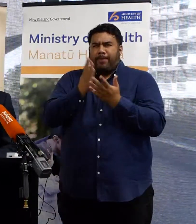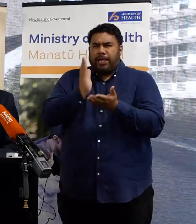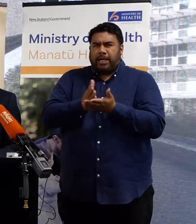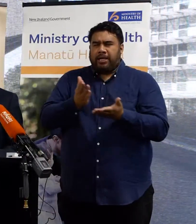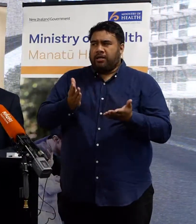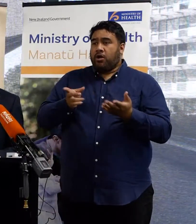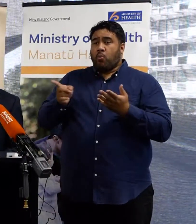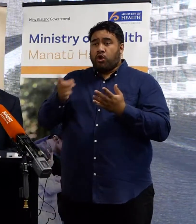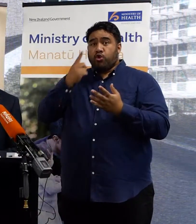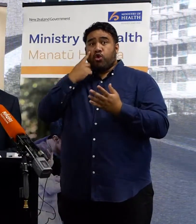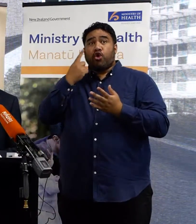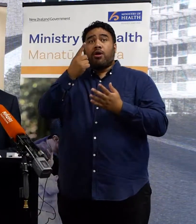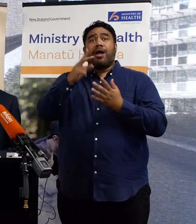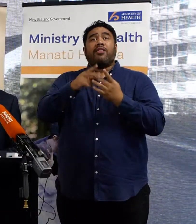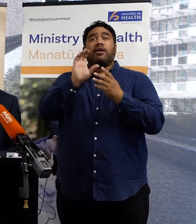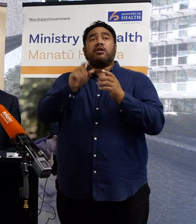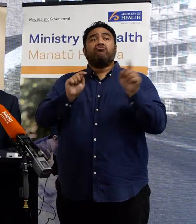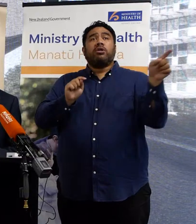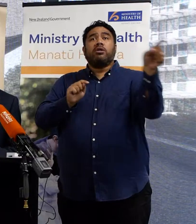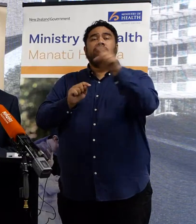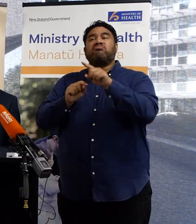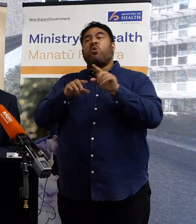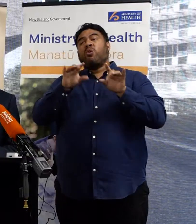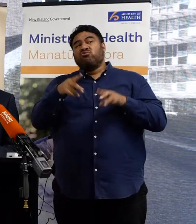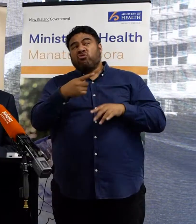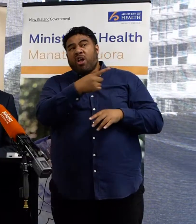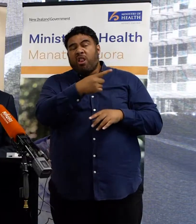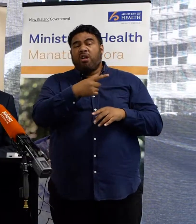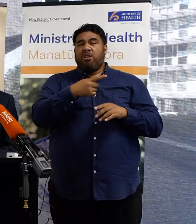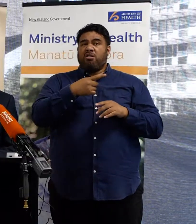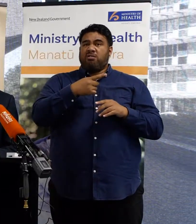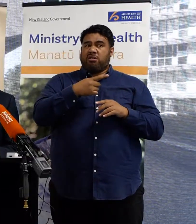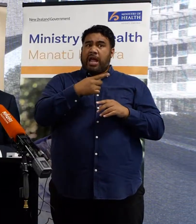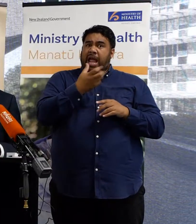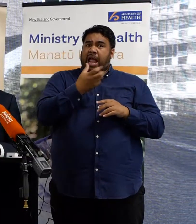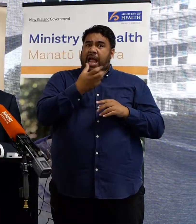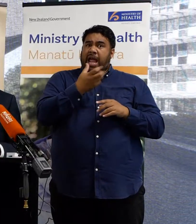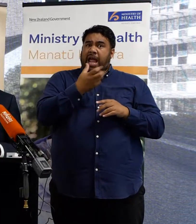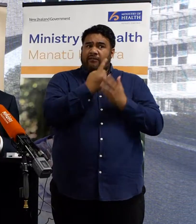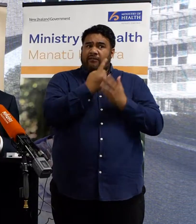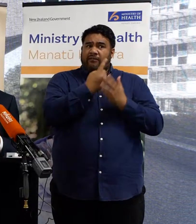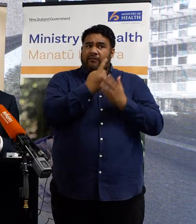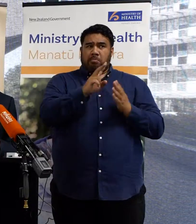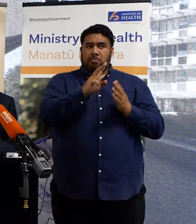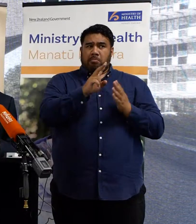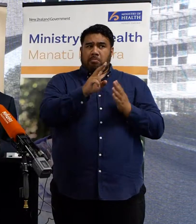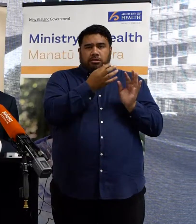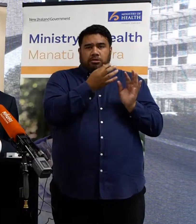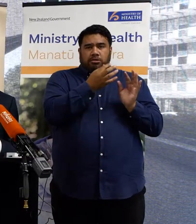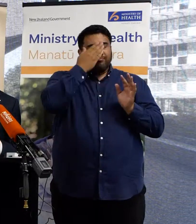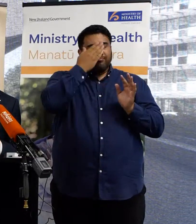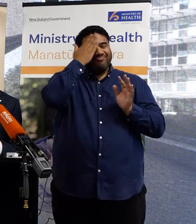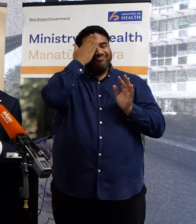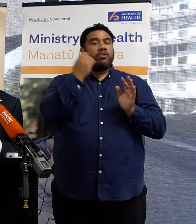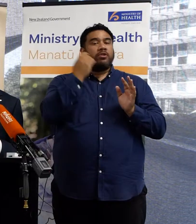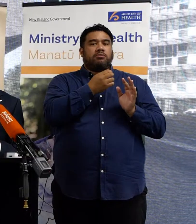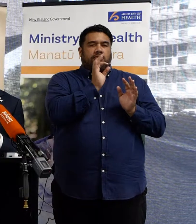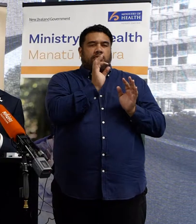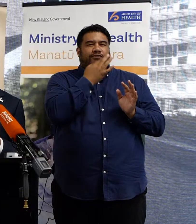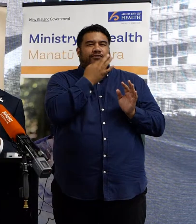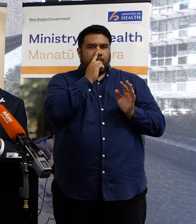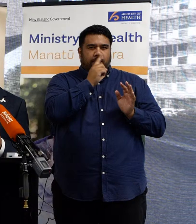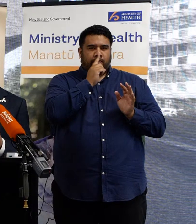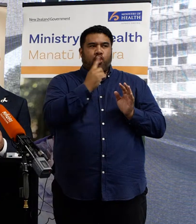the experience from other countries, including even Australia with its relatively small number of cases, it's a small proportion of people